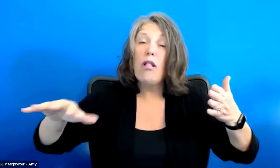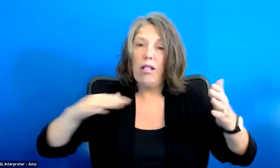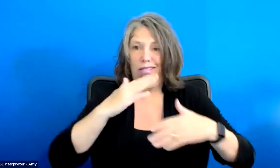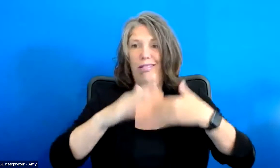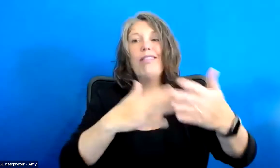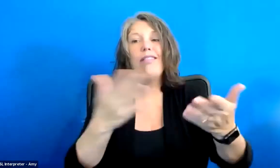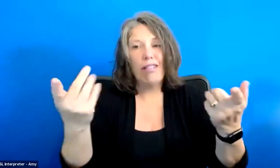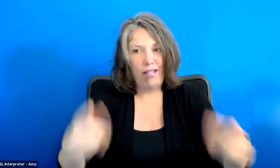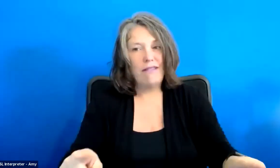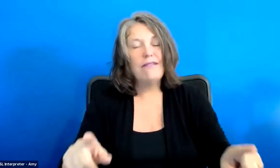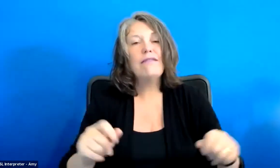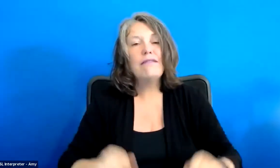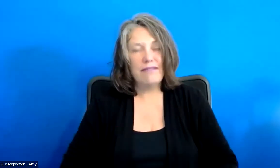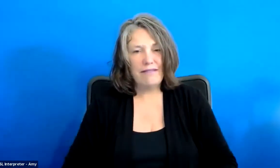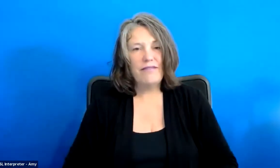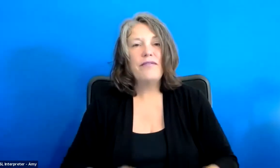Slide 18.